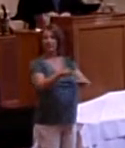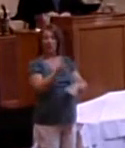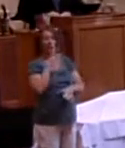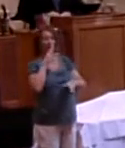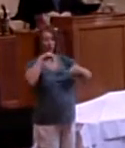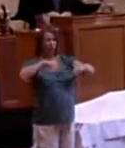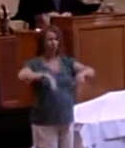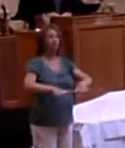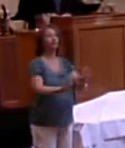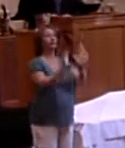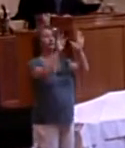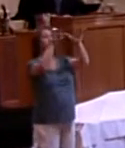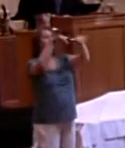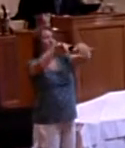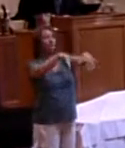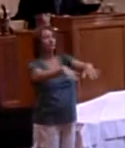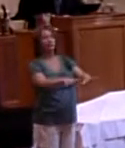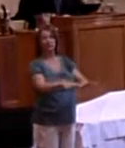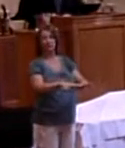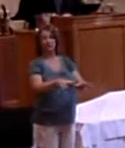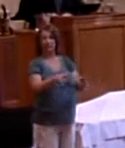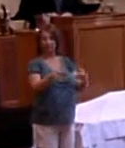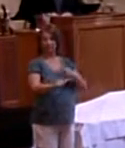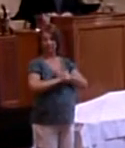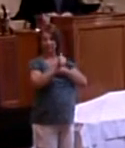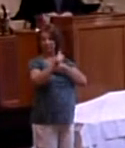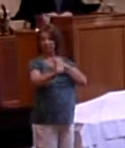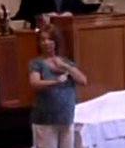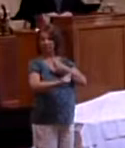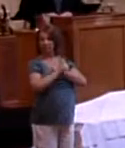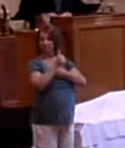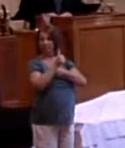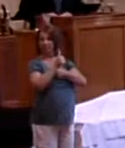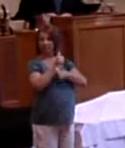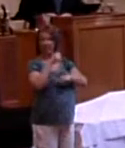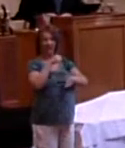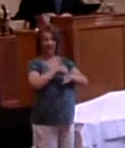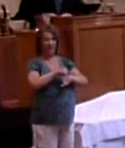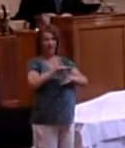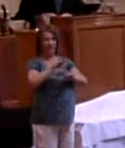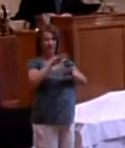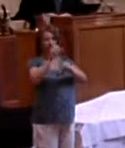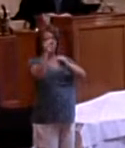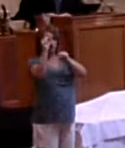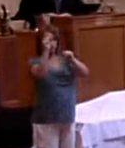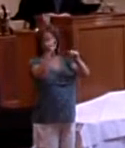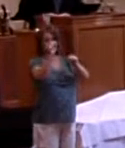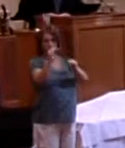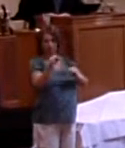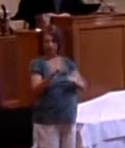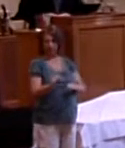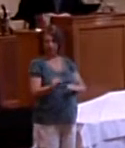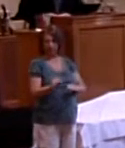roar and be troubled, though the mountains shake with its swelling.